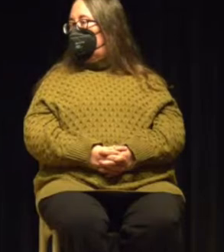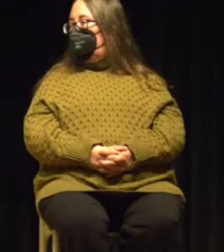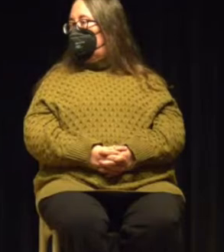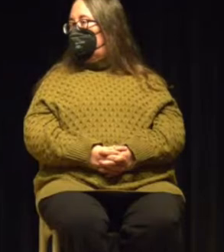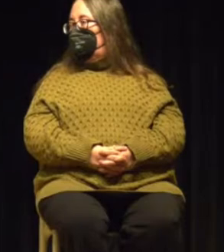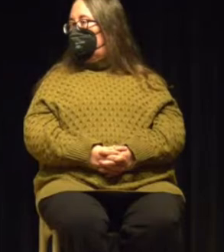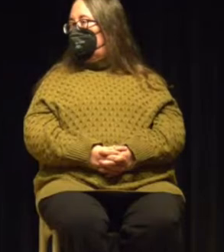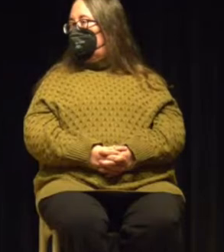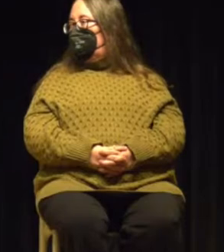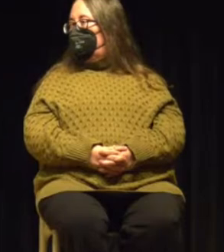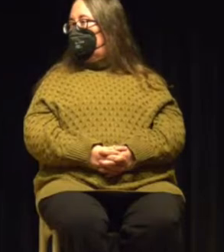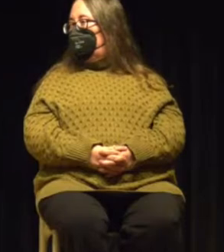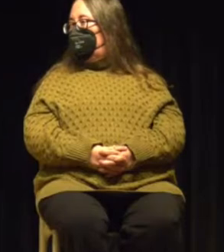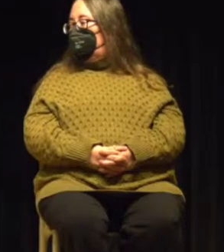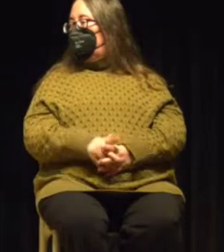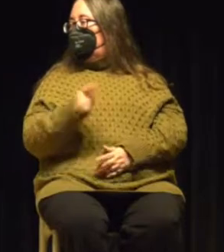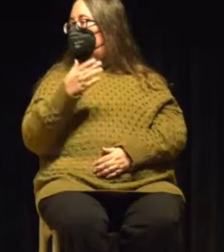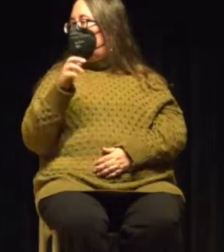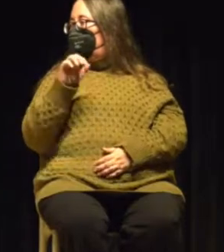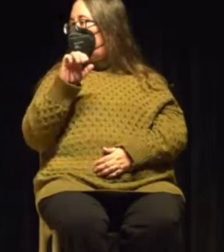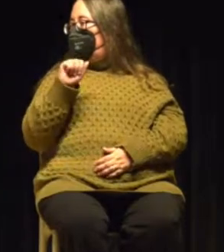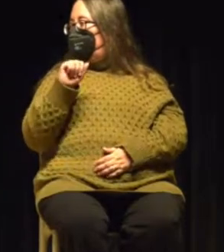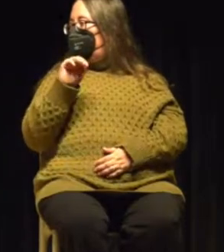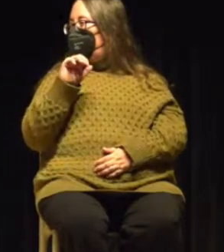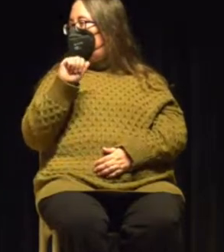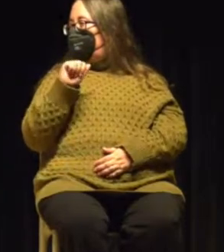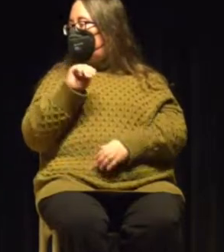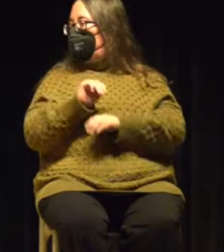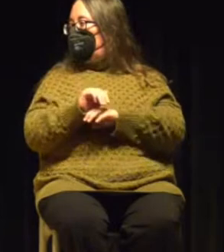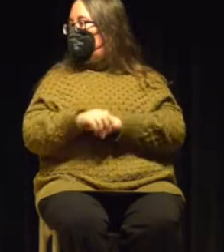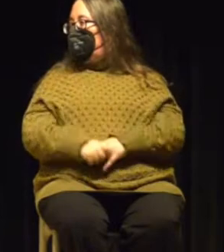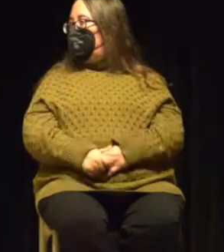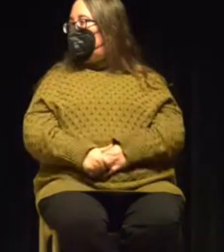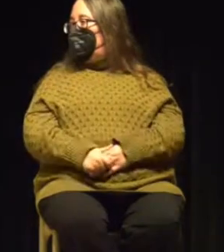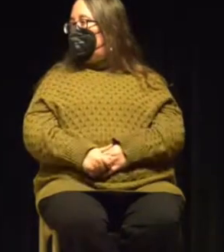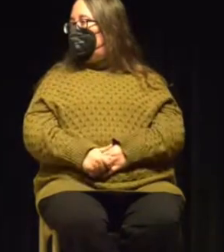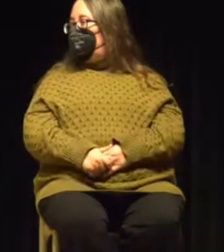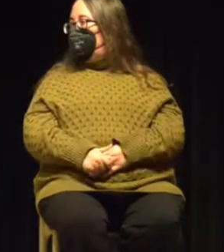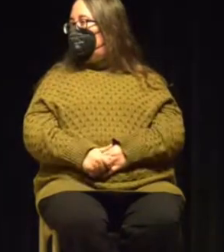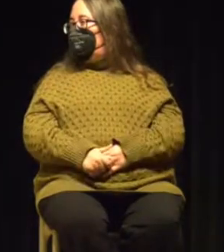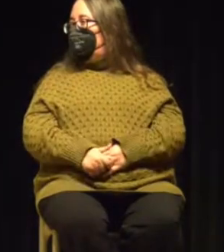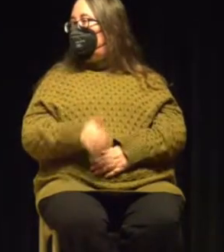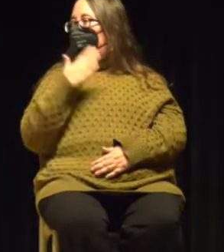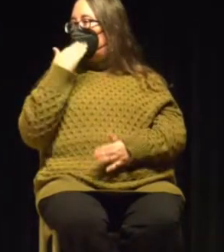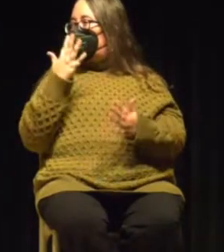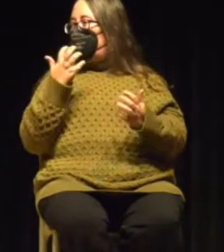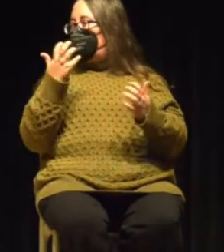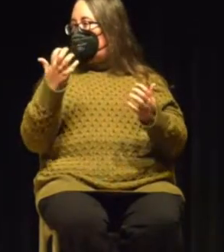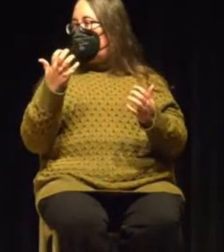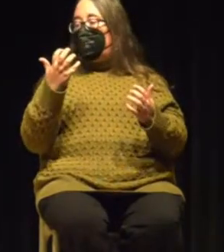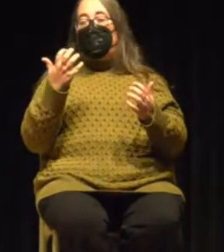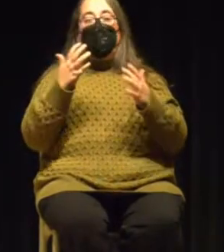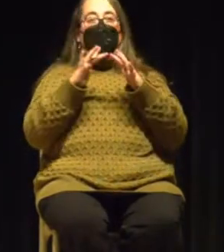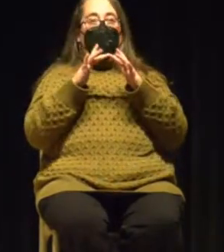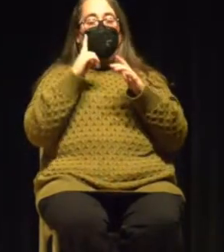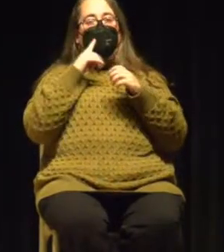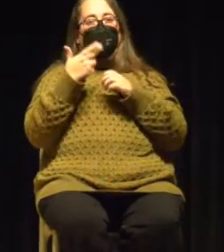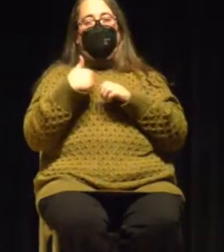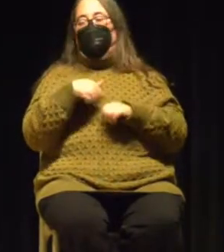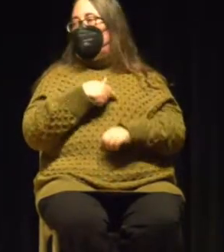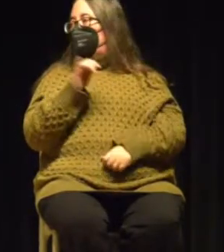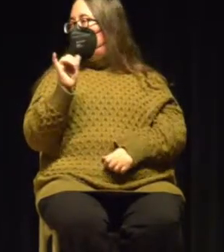Want to thank Rabia and Marcia again this evening. And I want to also thank our wonderful audience, both in person and virtual, for joining us as